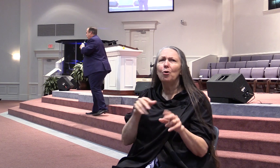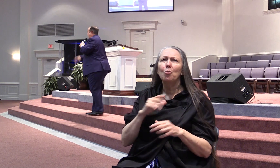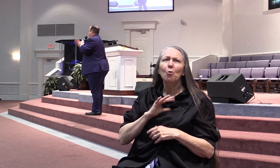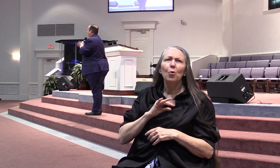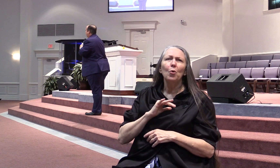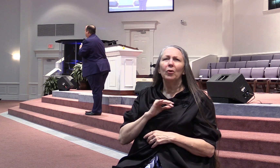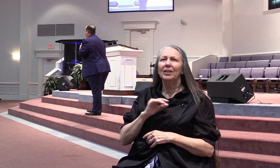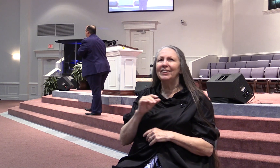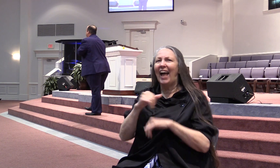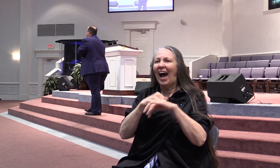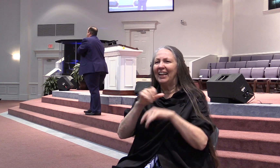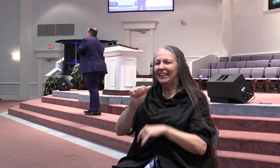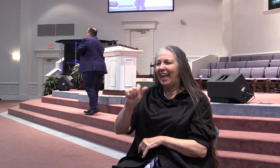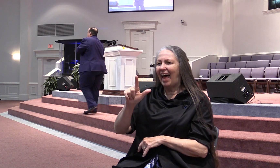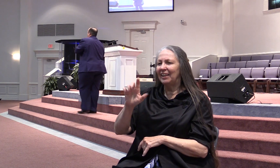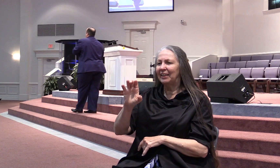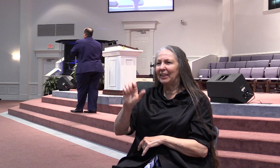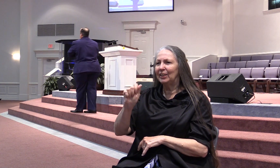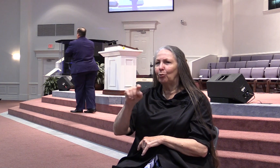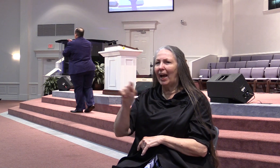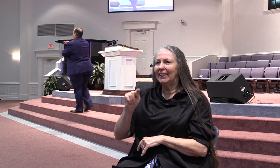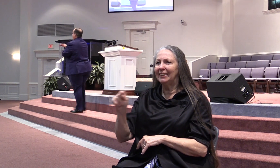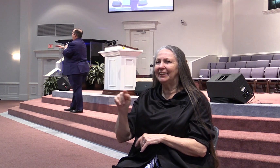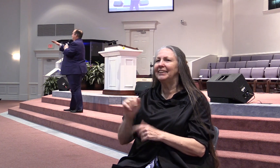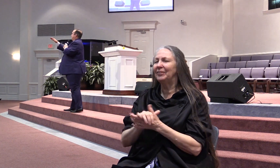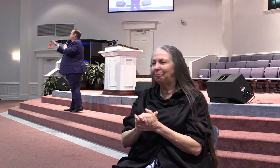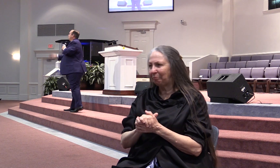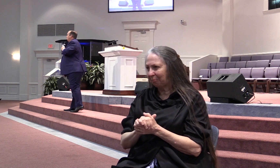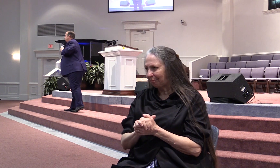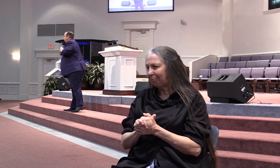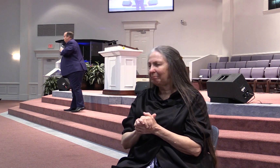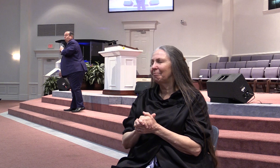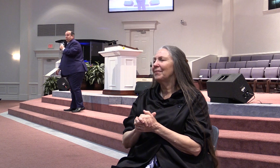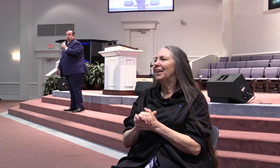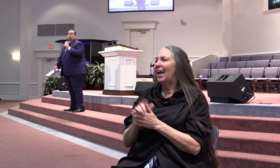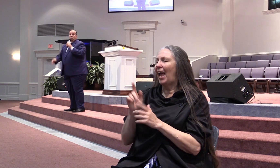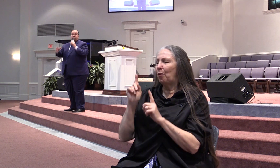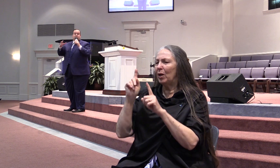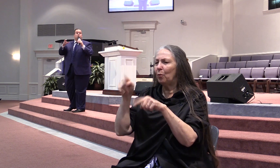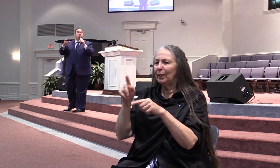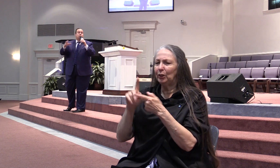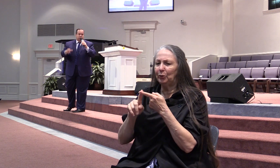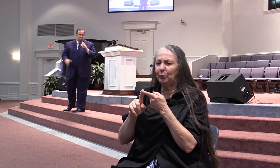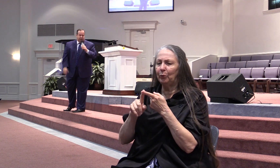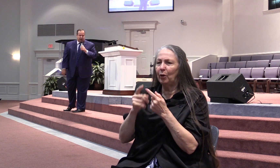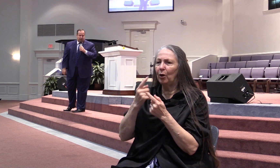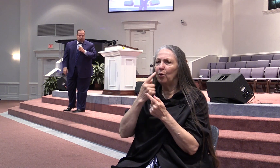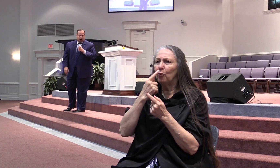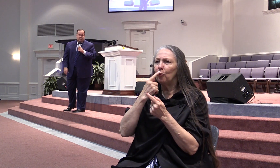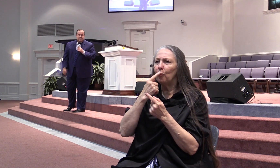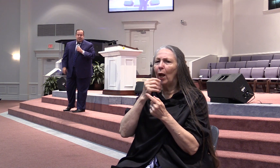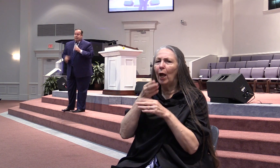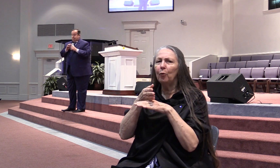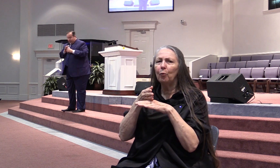to Alcatraz and all that kind of stuff. We drove one day across the Golden Gate Bridge and up into Muir Woods, which is one of the redwood groves in